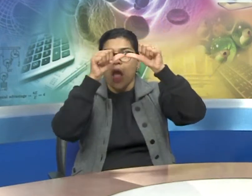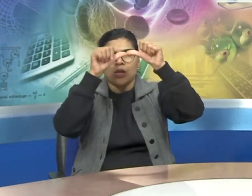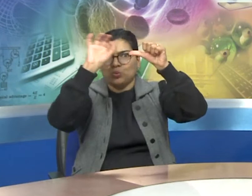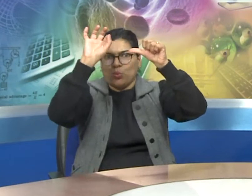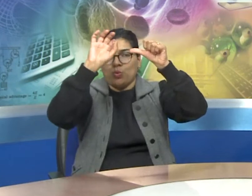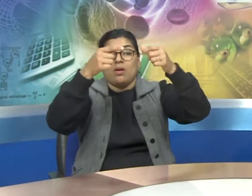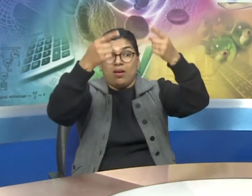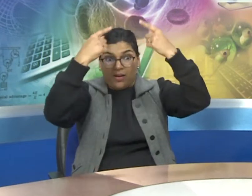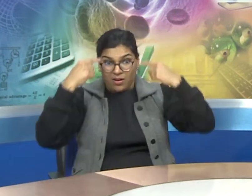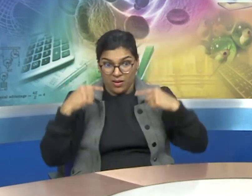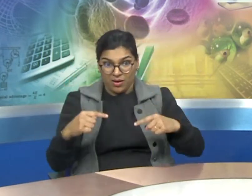twice.